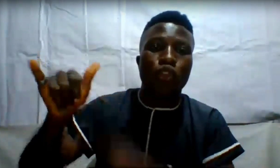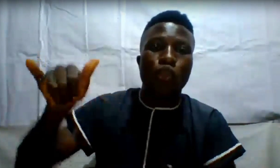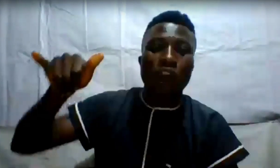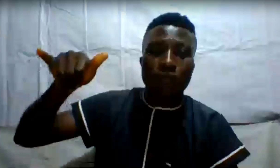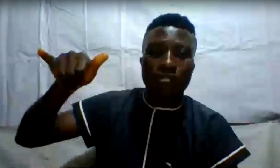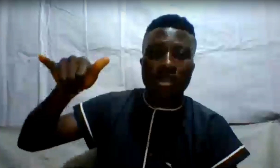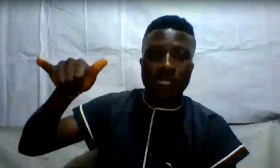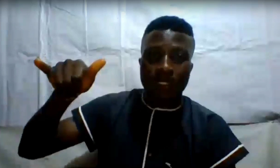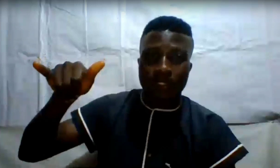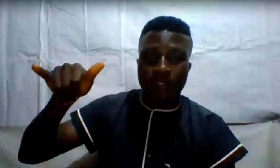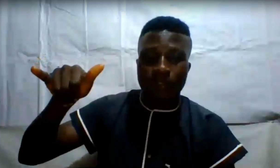Y.